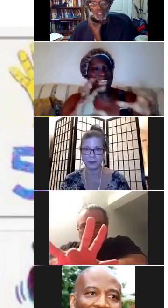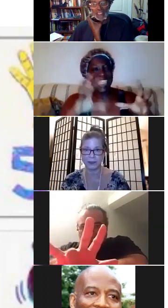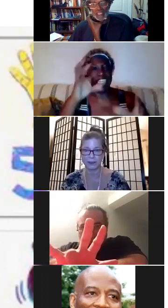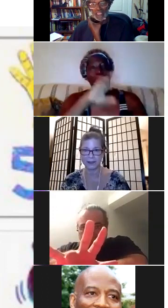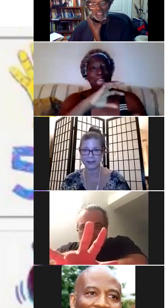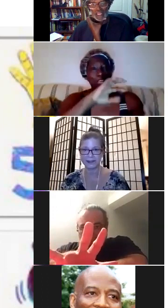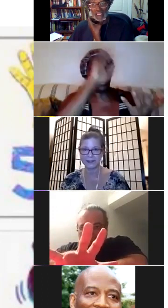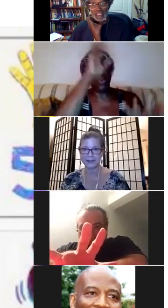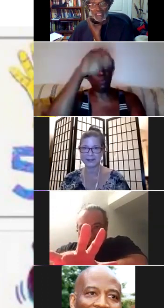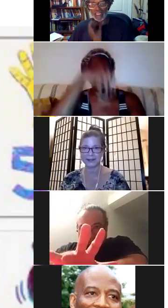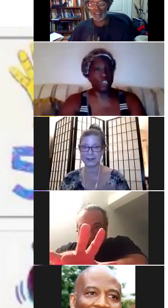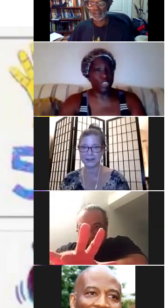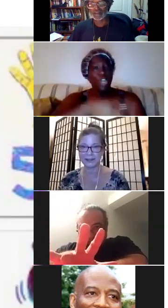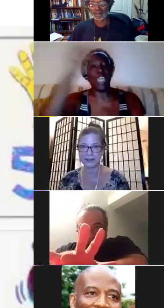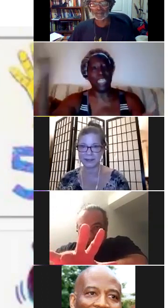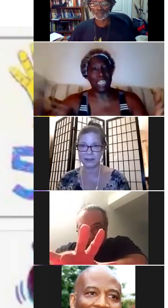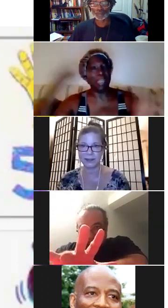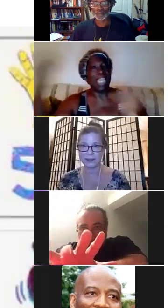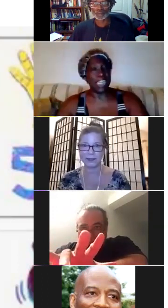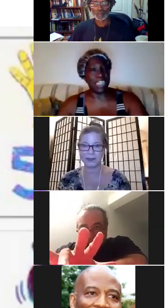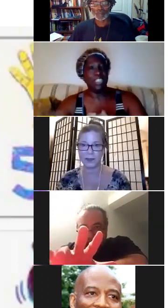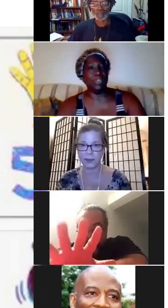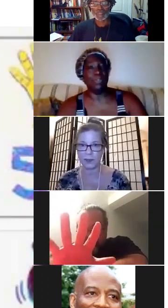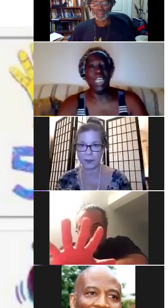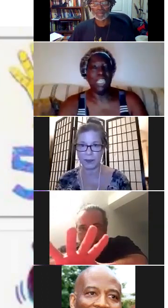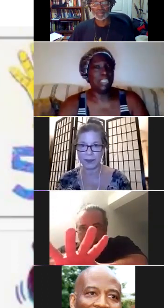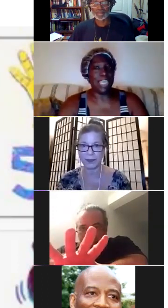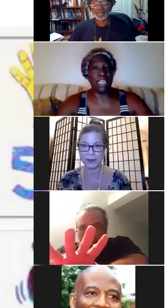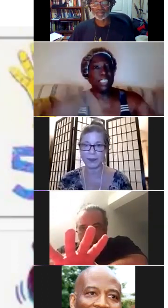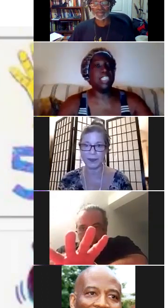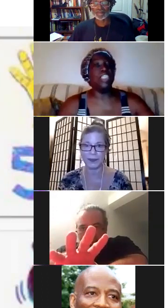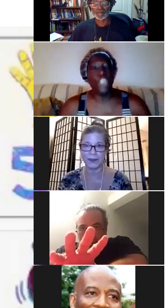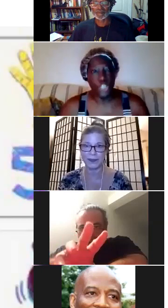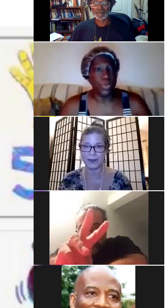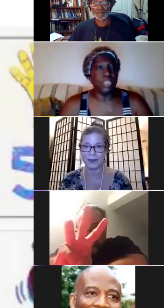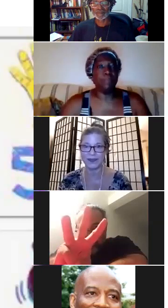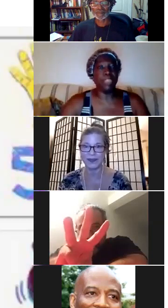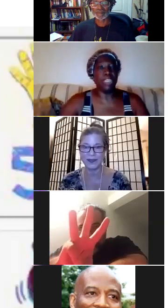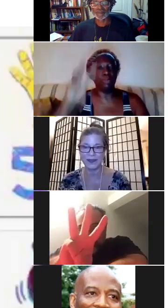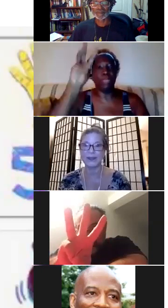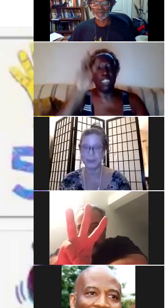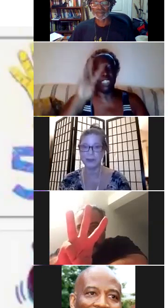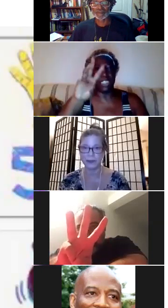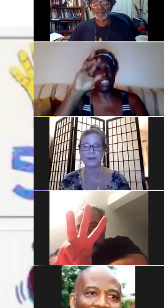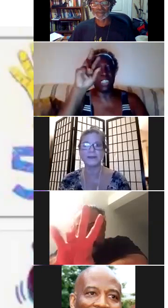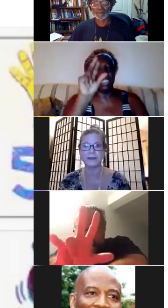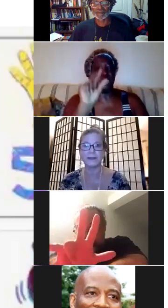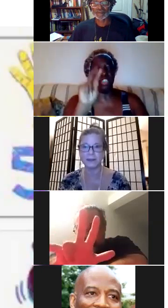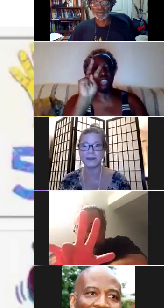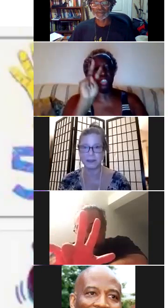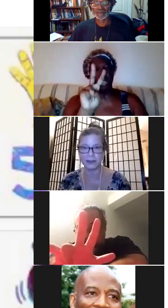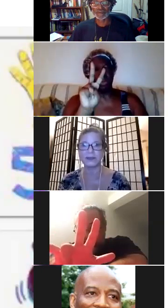it easily by knowing what you know and then applying it to like 62 or something. It would be